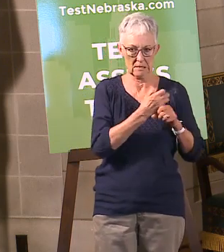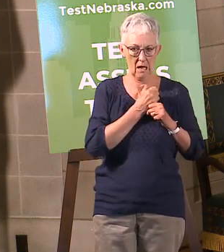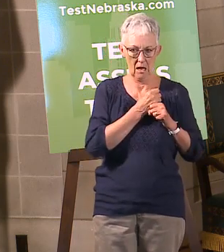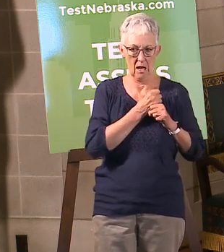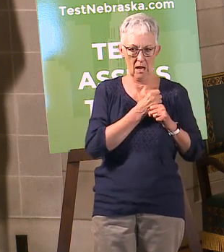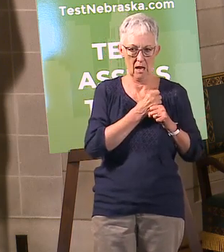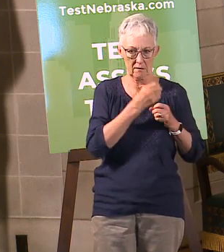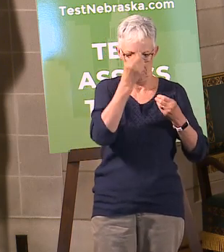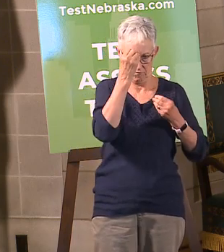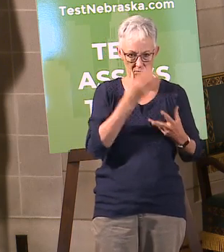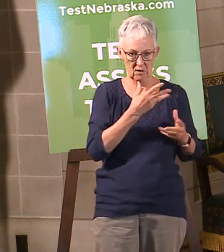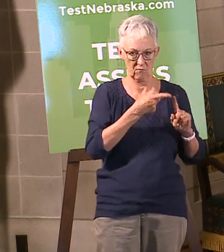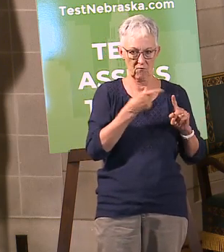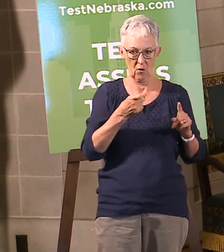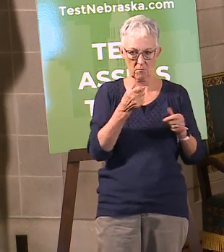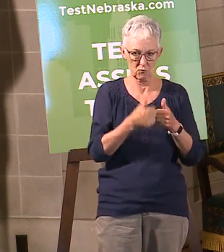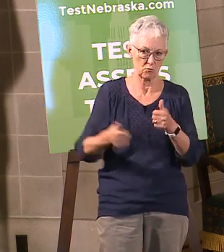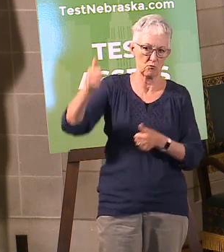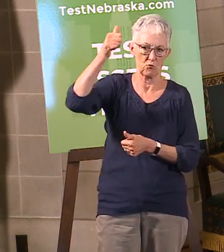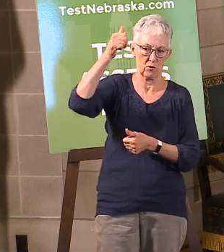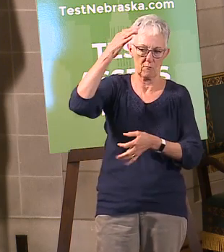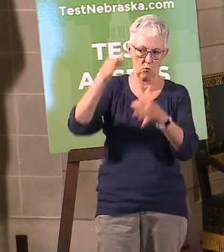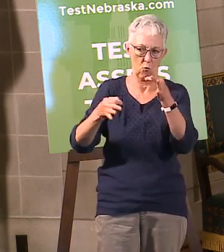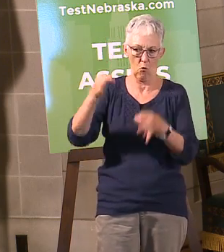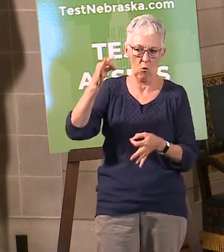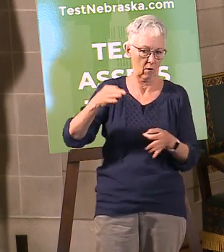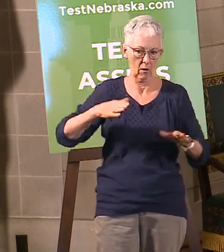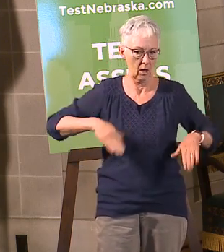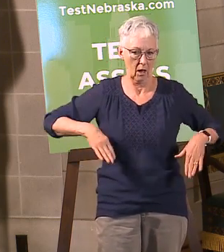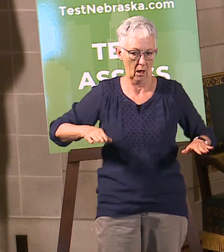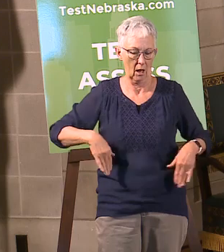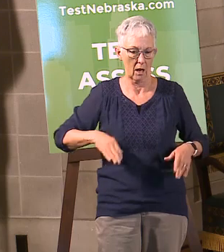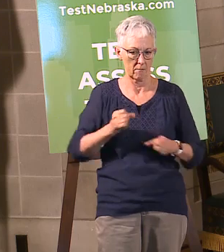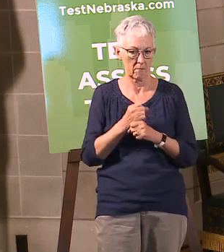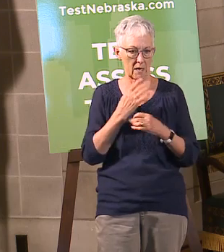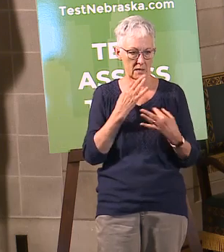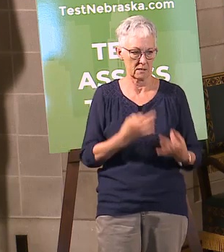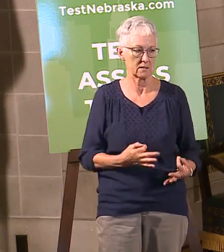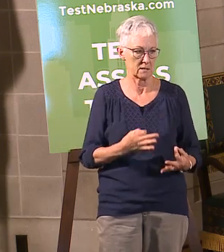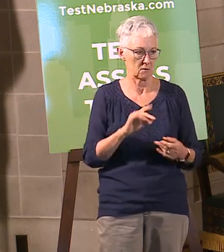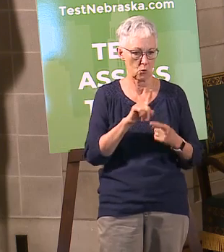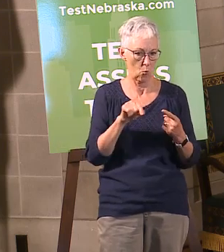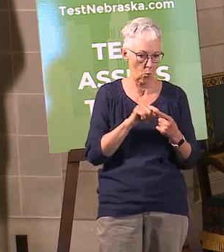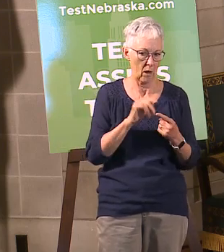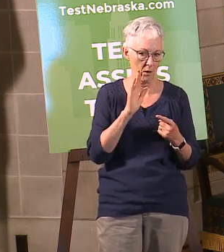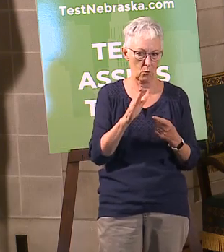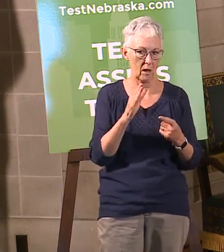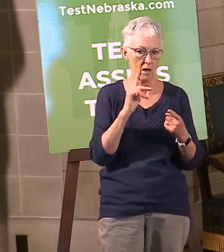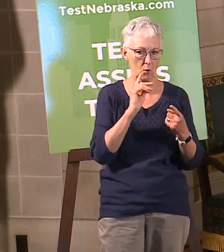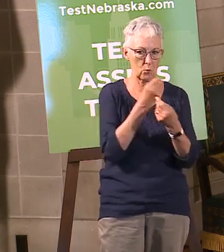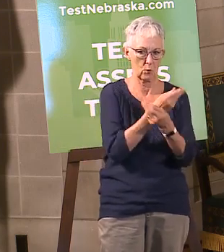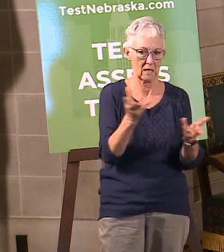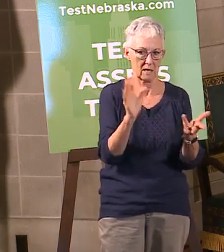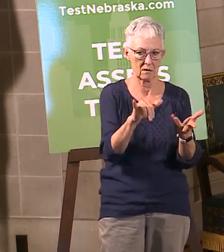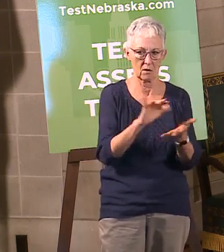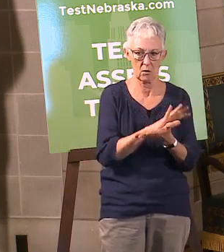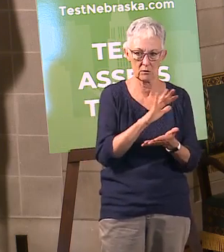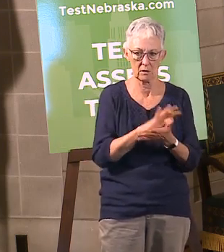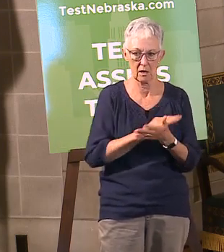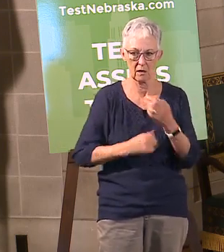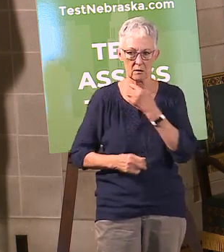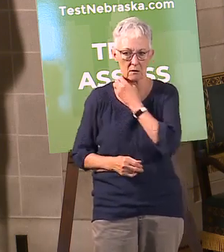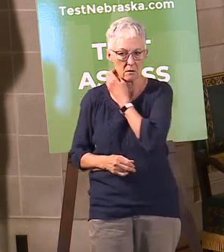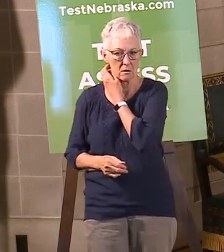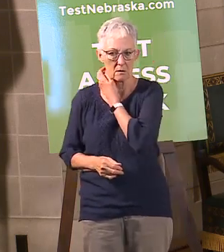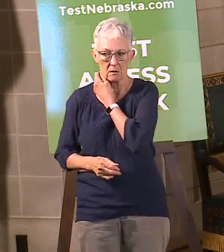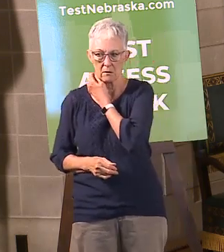documents. What is your concerns about carrying out future execution because of the unanimous court ruling? Again, we're going to follow the court ruling